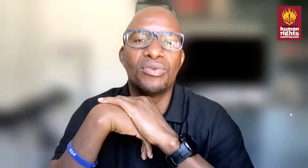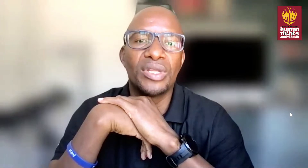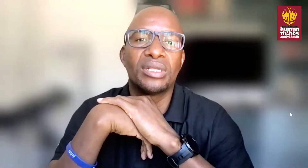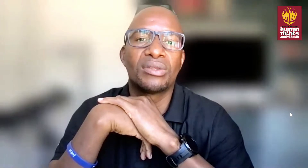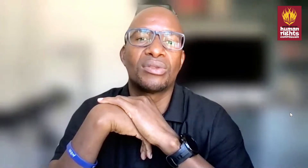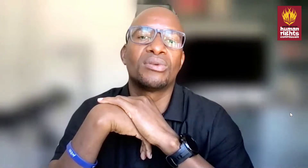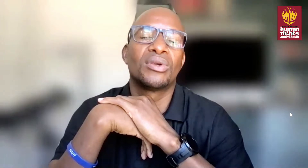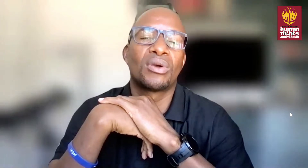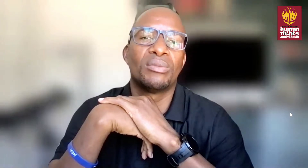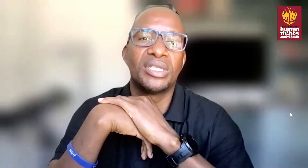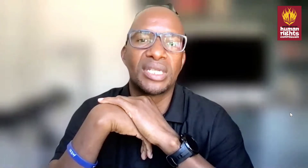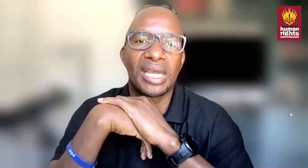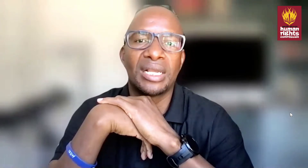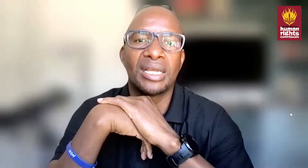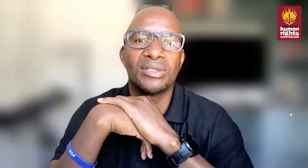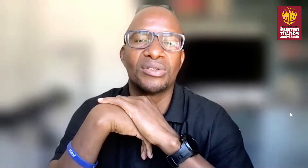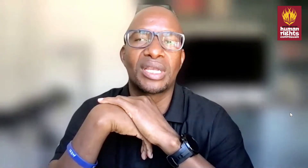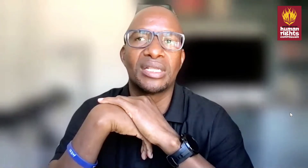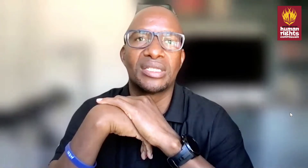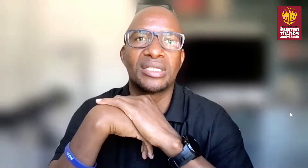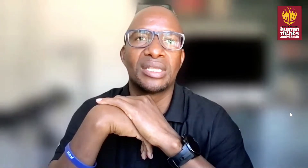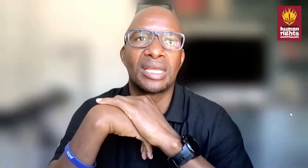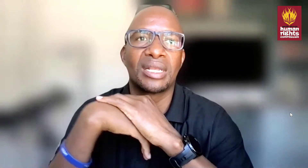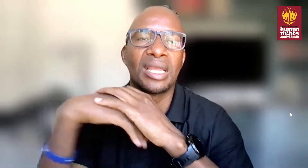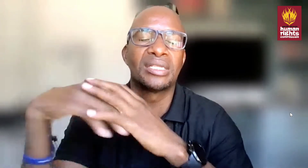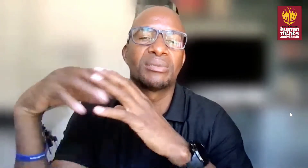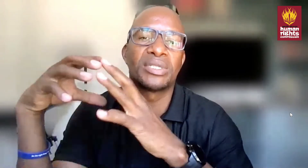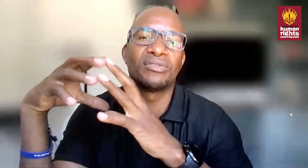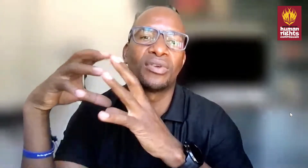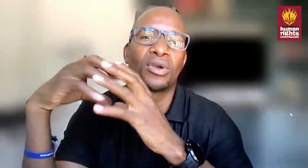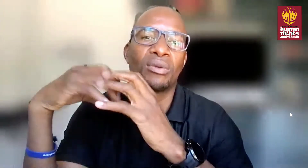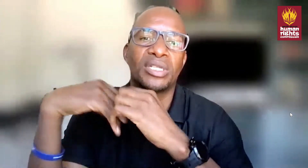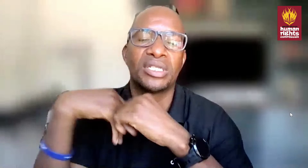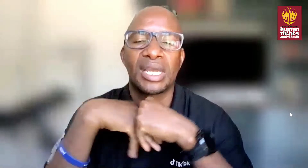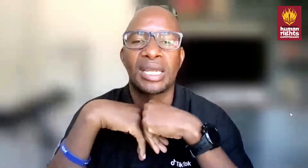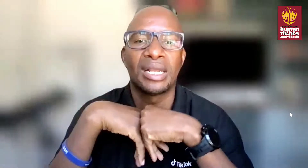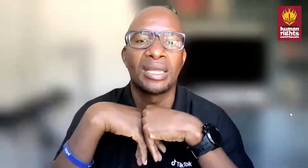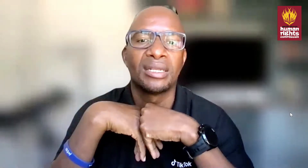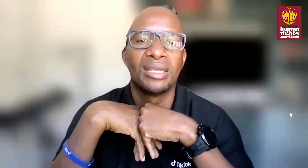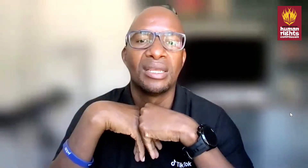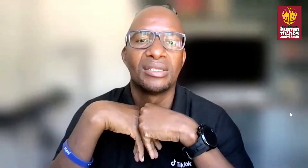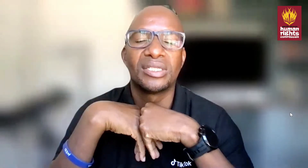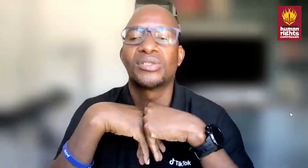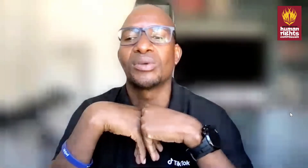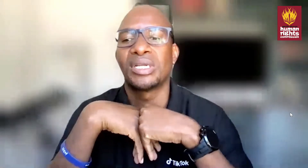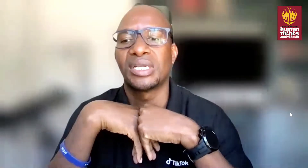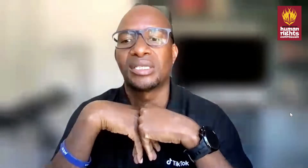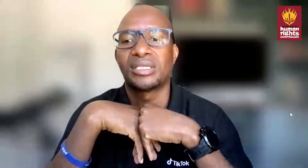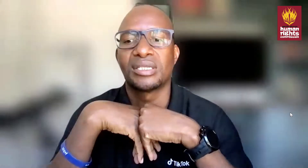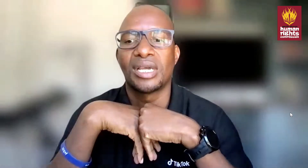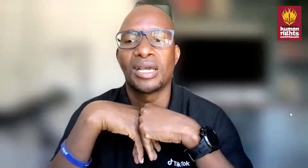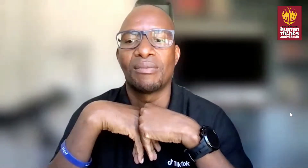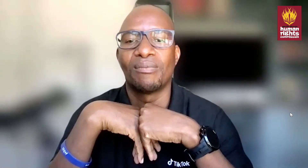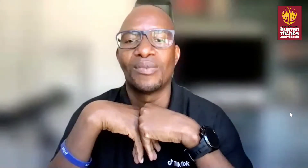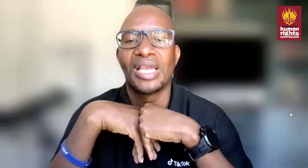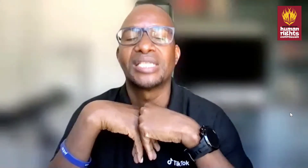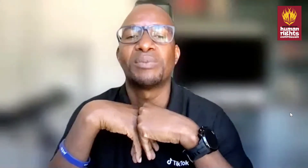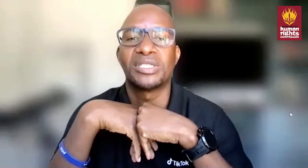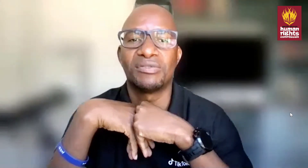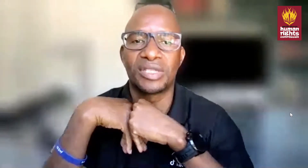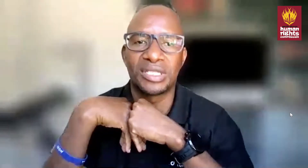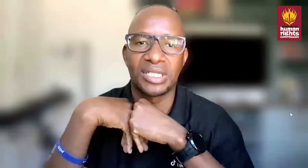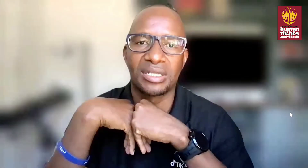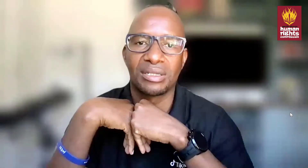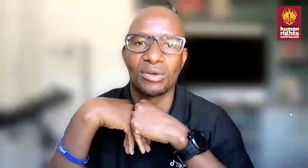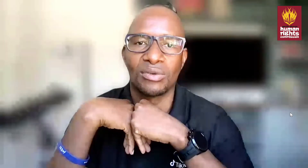rights. But as you read through the community guidelines, you can see that each specific community guideline seeks to address